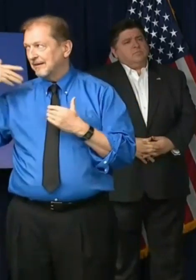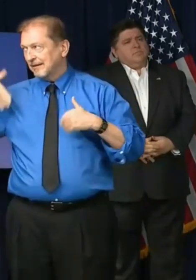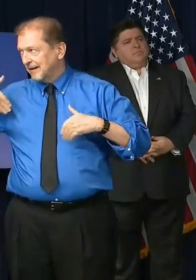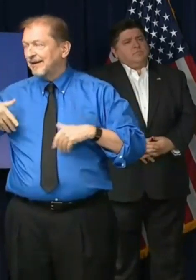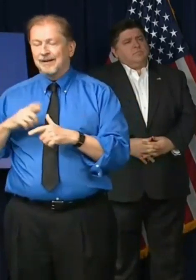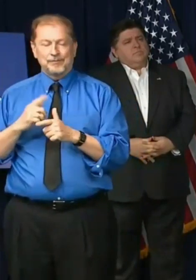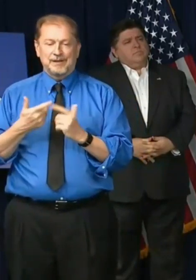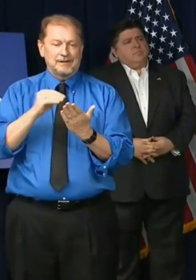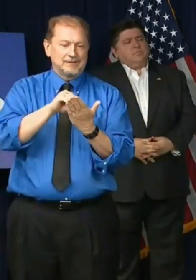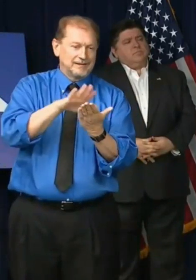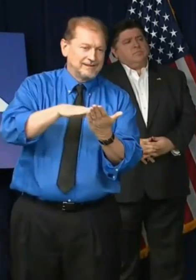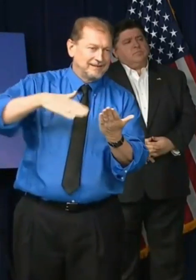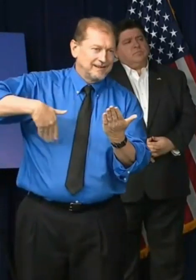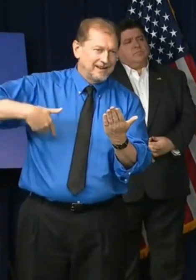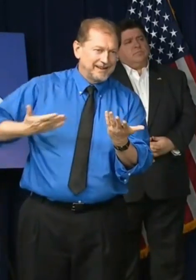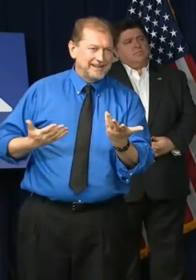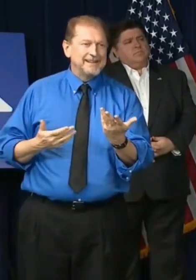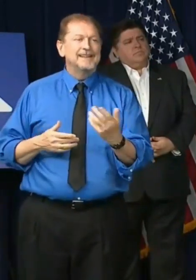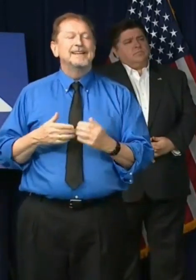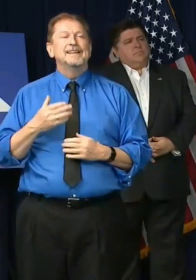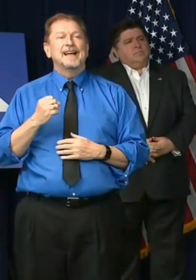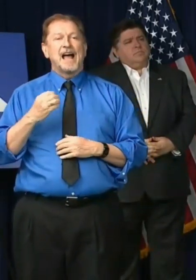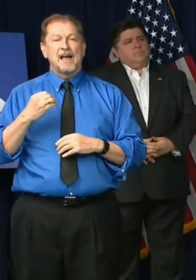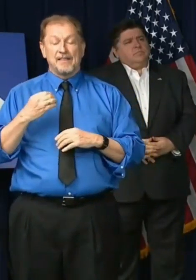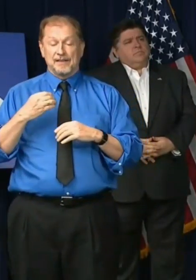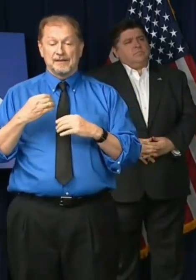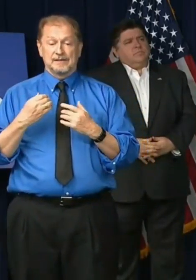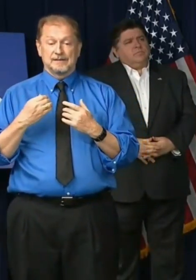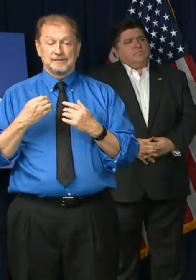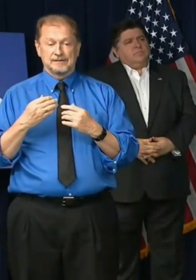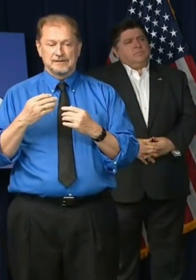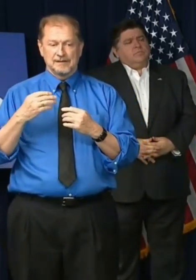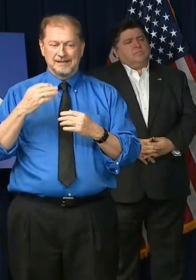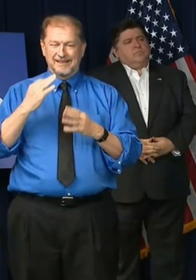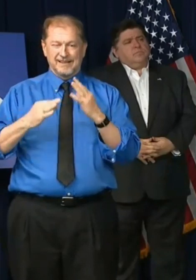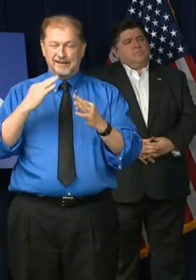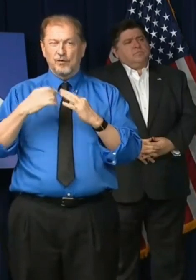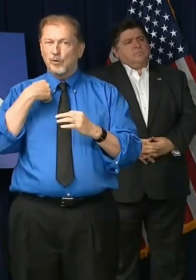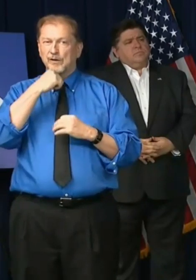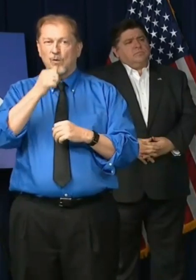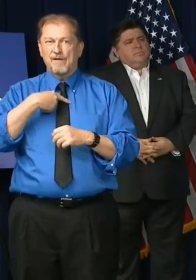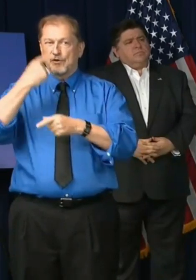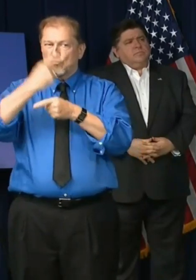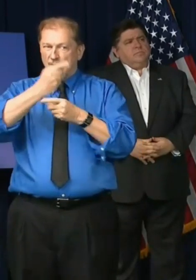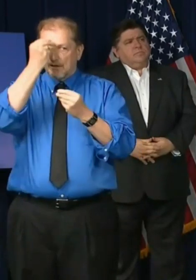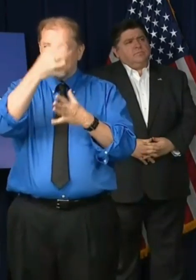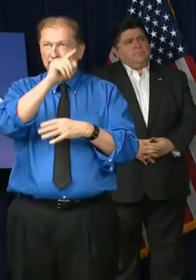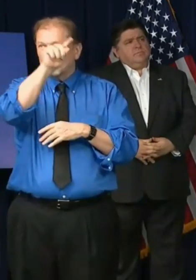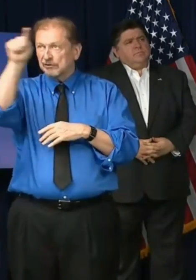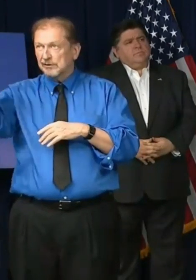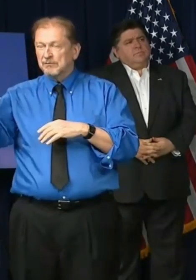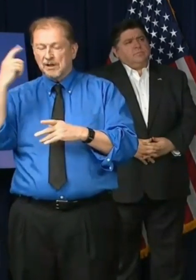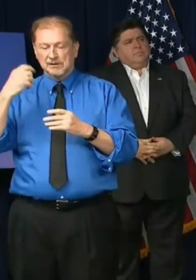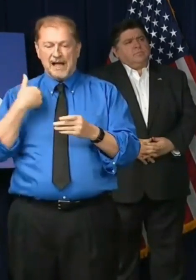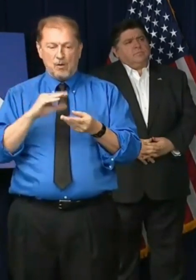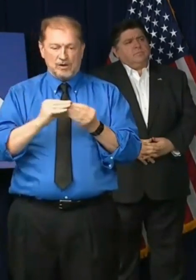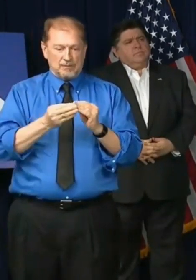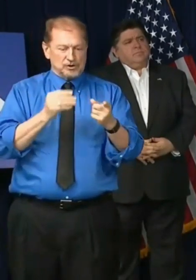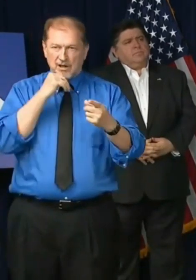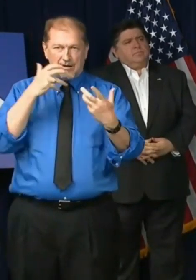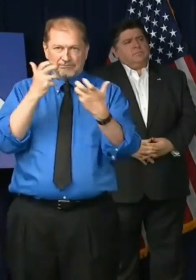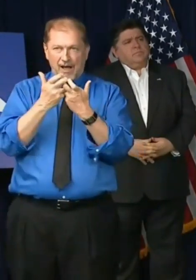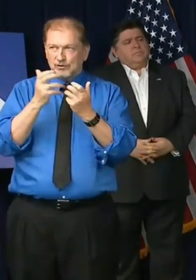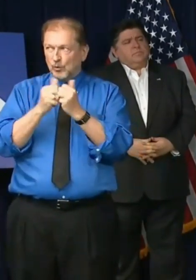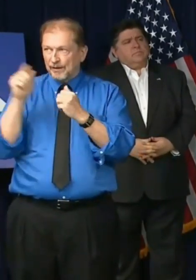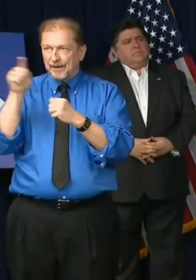push that out, it actually creates more questions than it offers answers in terms of if the numbers don't match. But we're working